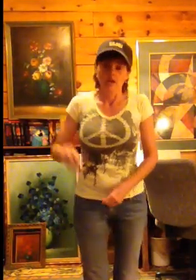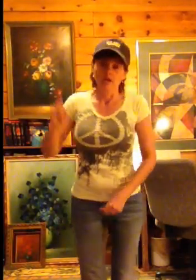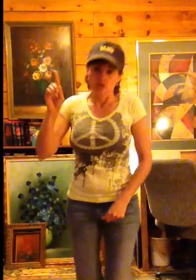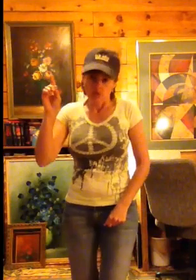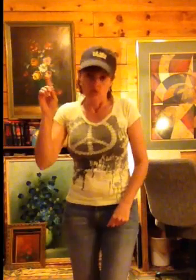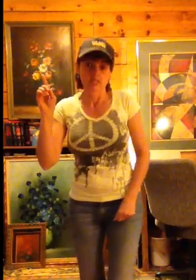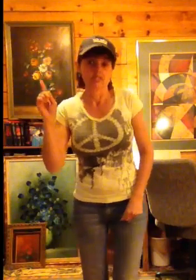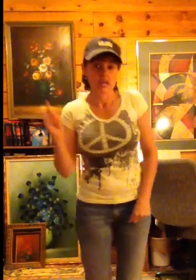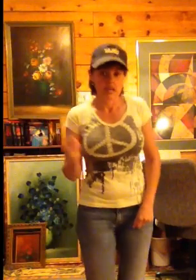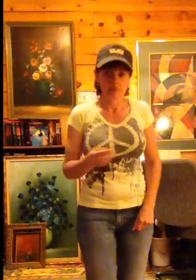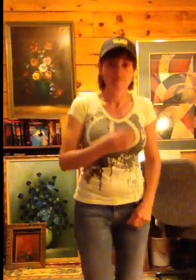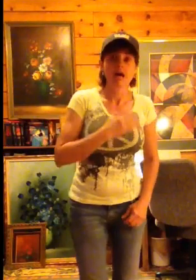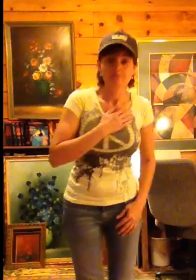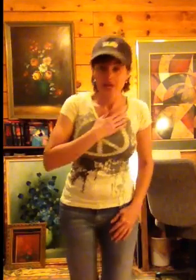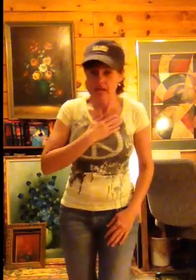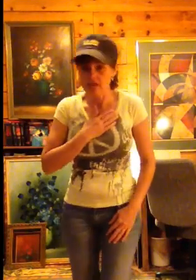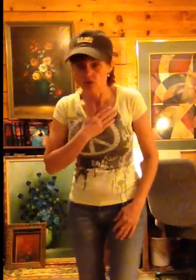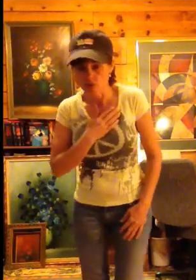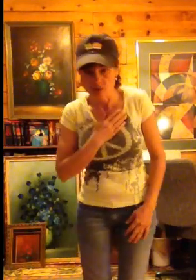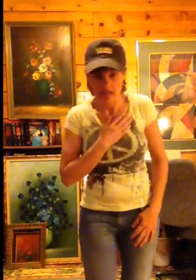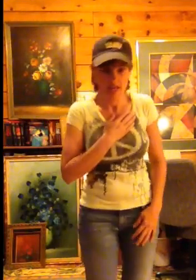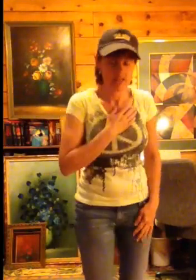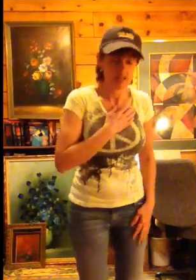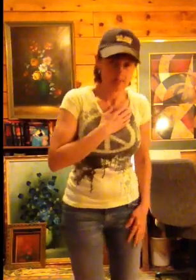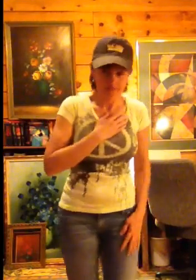that you would take my pain away.